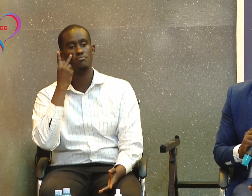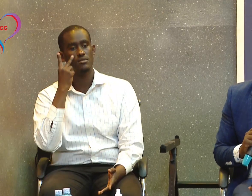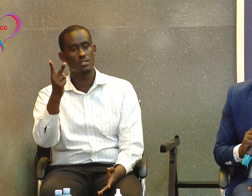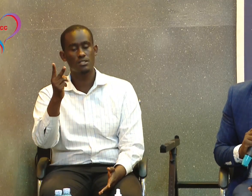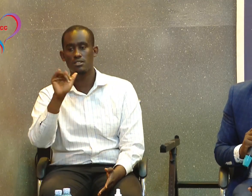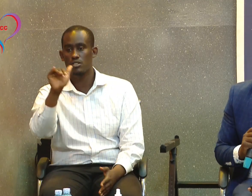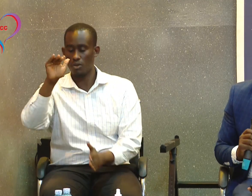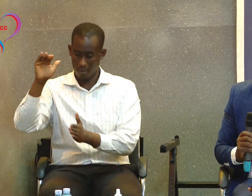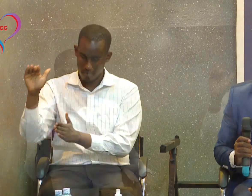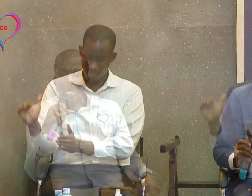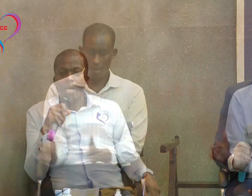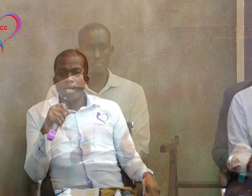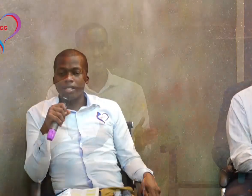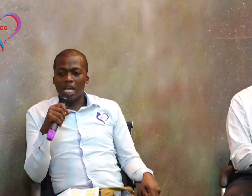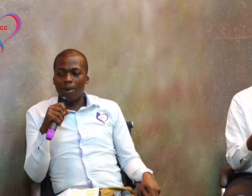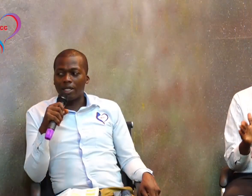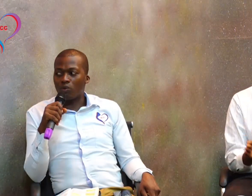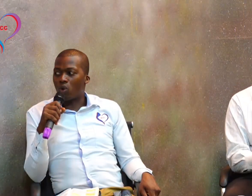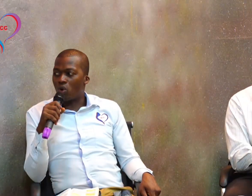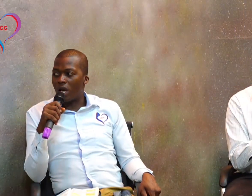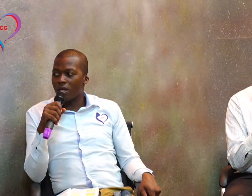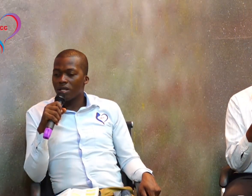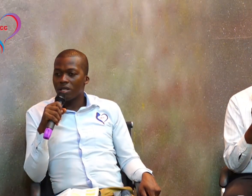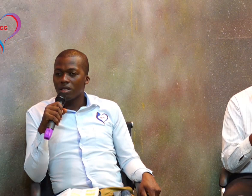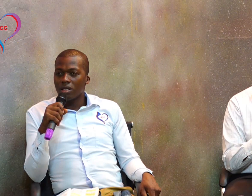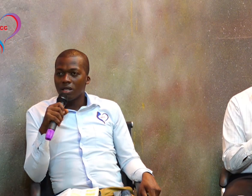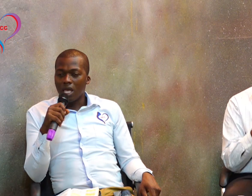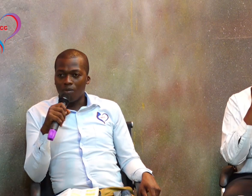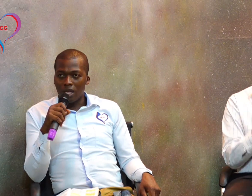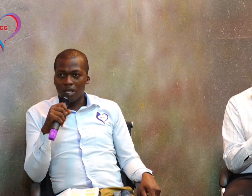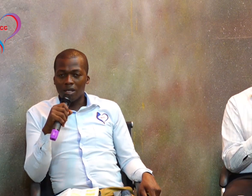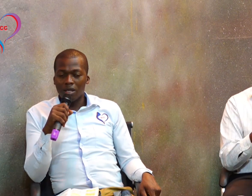Amen. Amen.